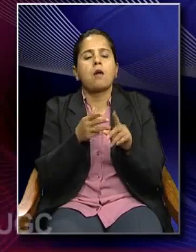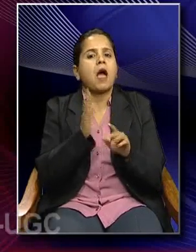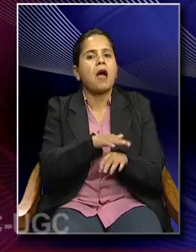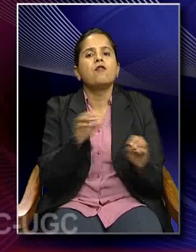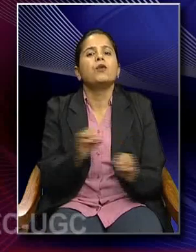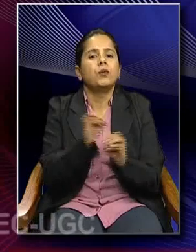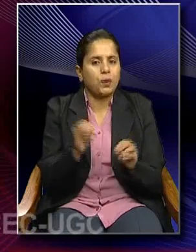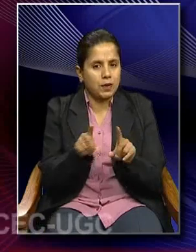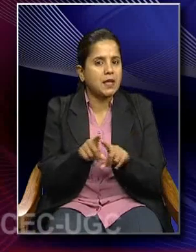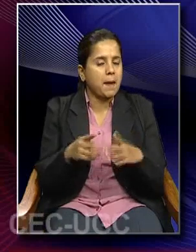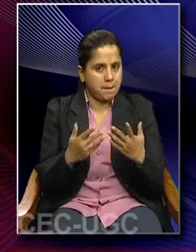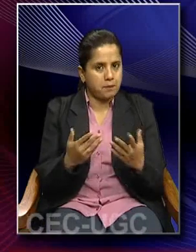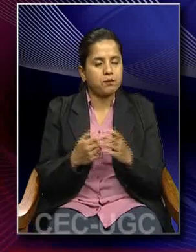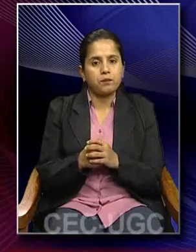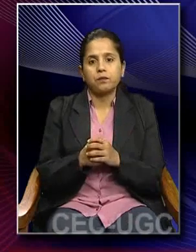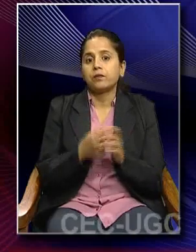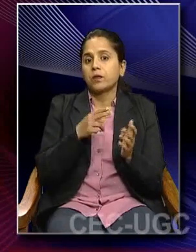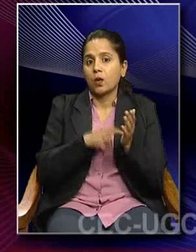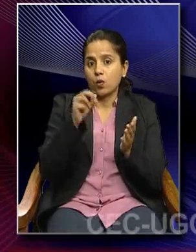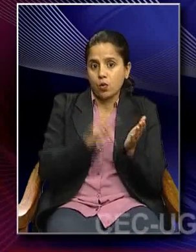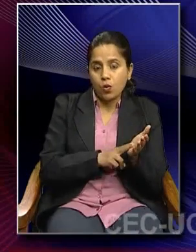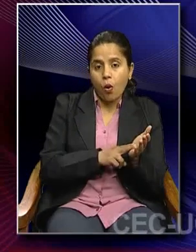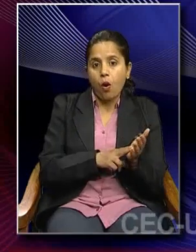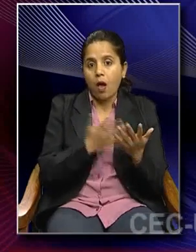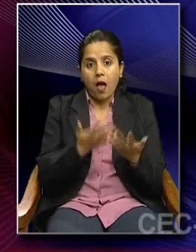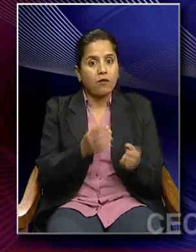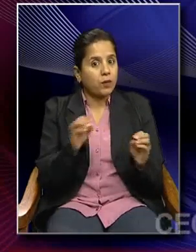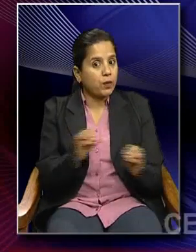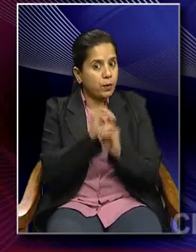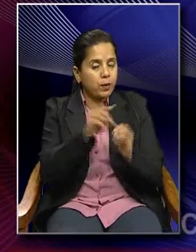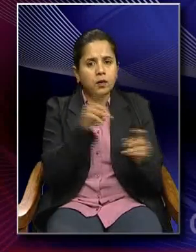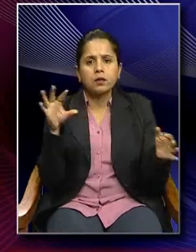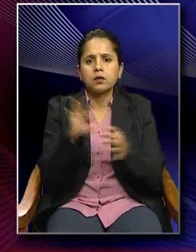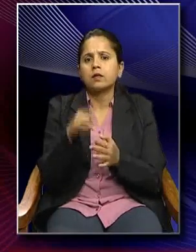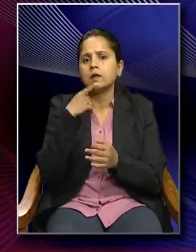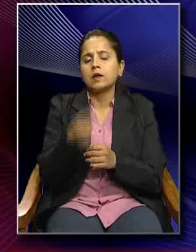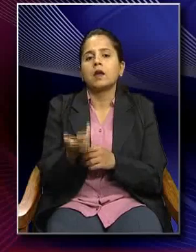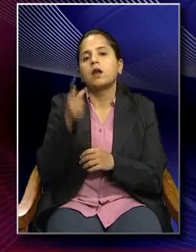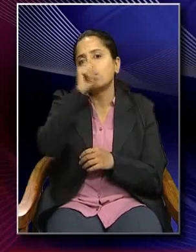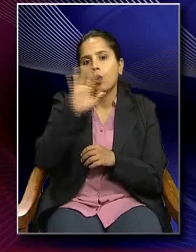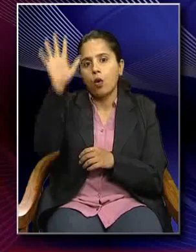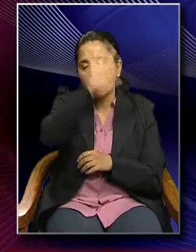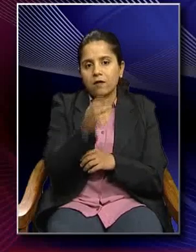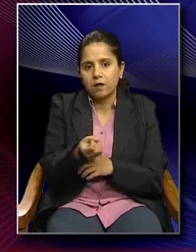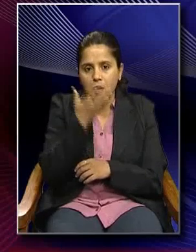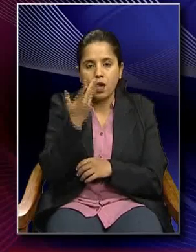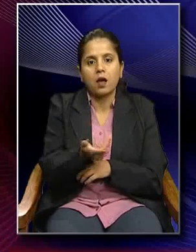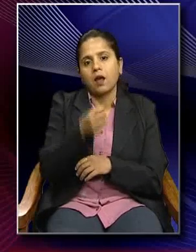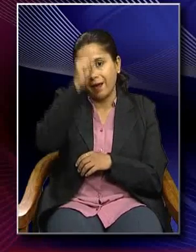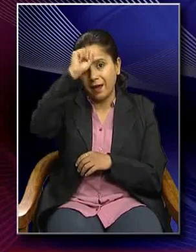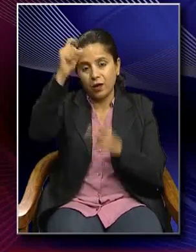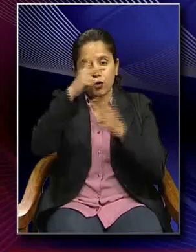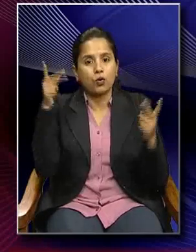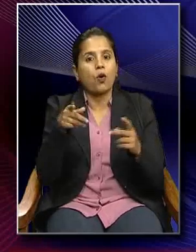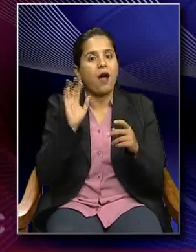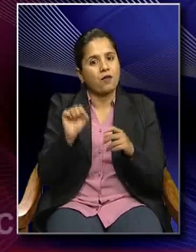existing. And non-existence here, then we are relating it to the sky flowers or hare's horn, which do not really